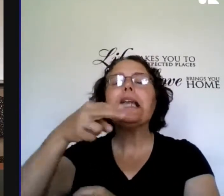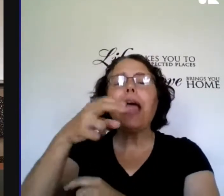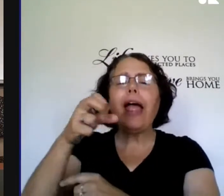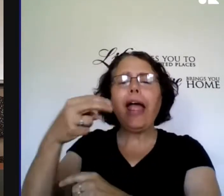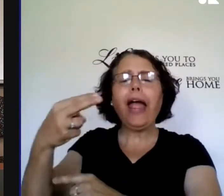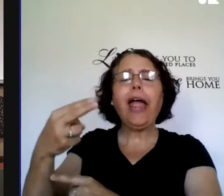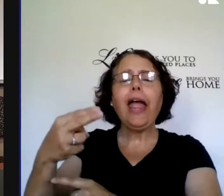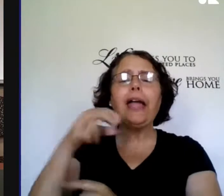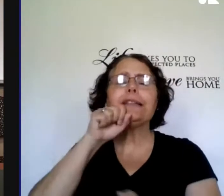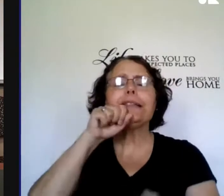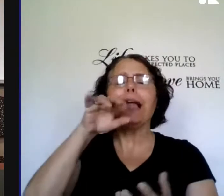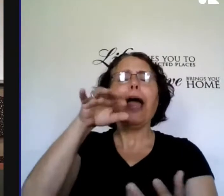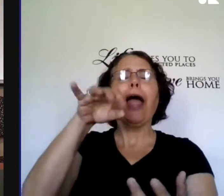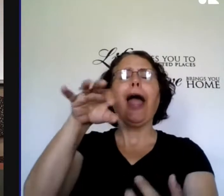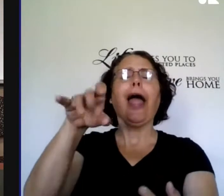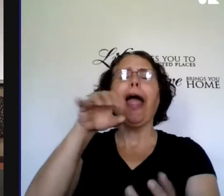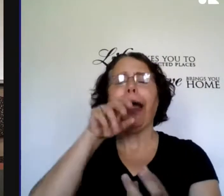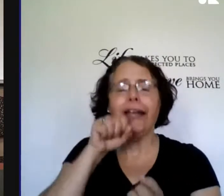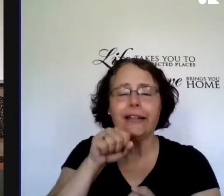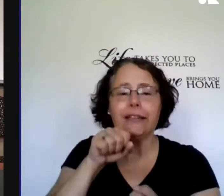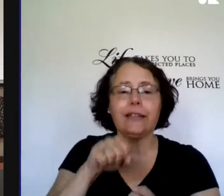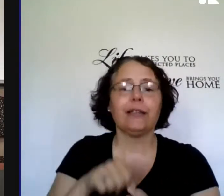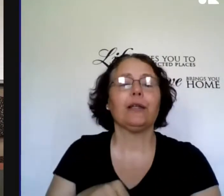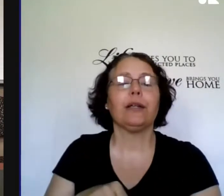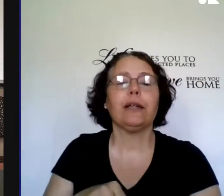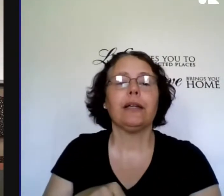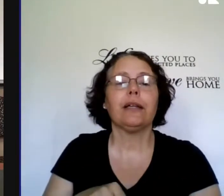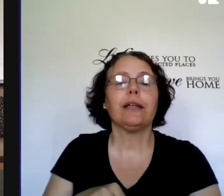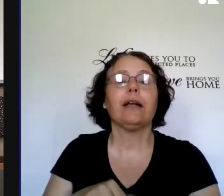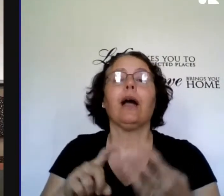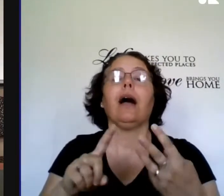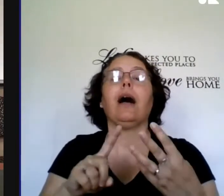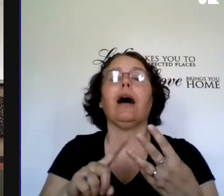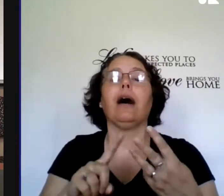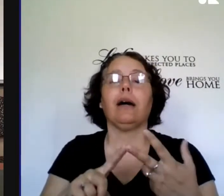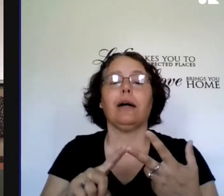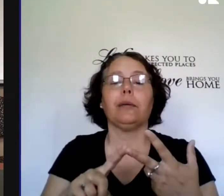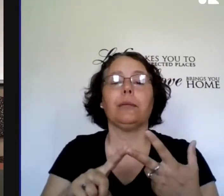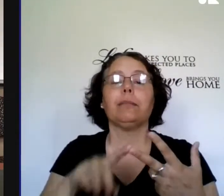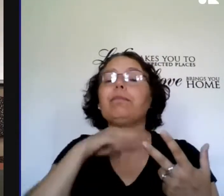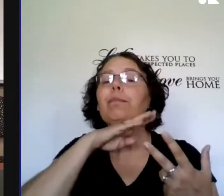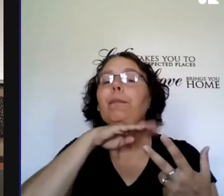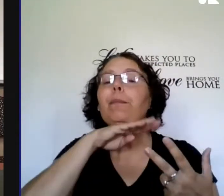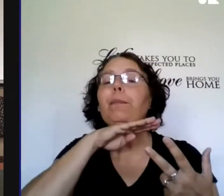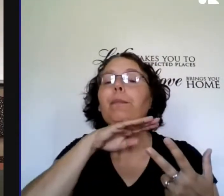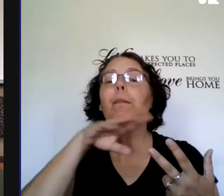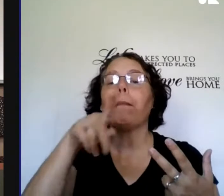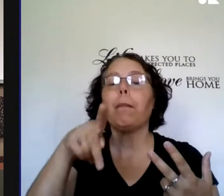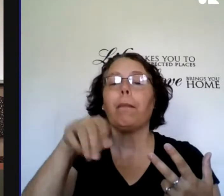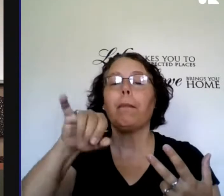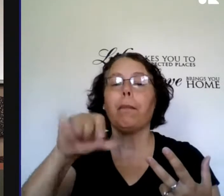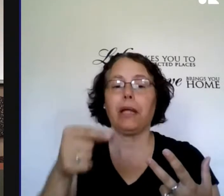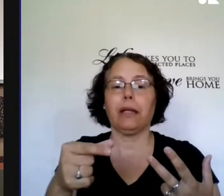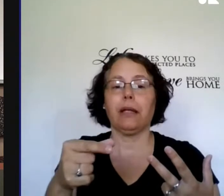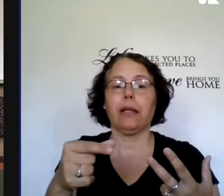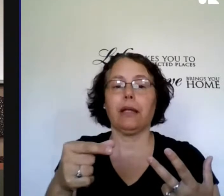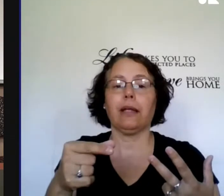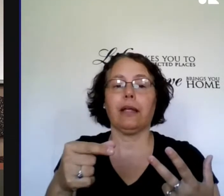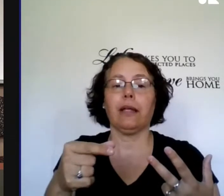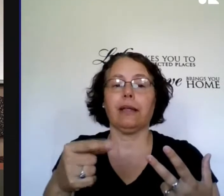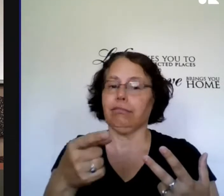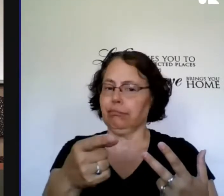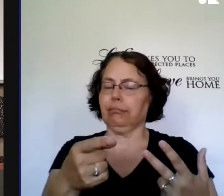Neigh! We have a pig in our story. This is not a pink